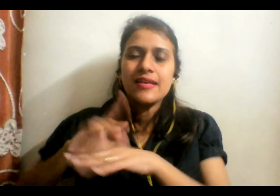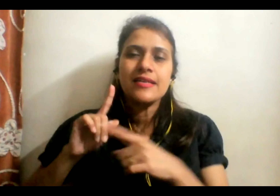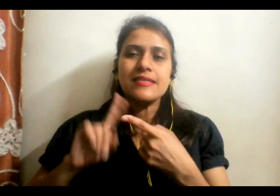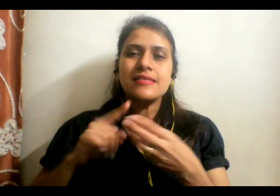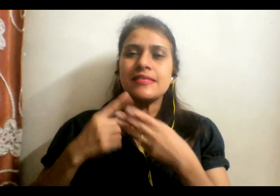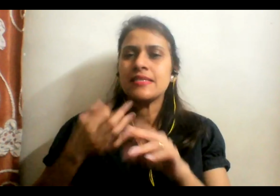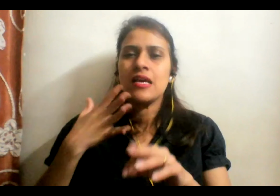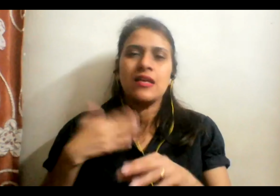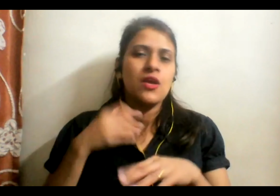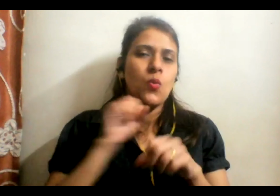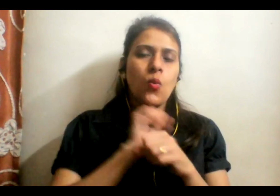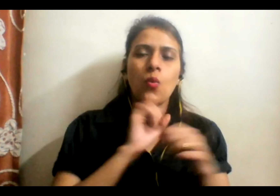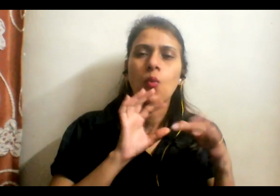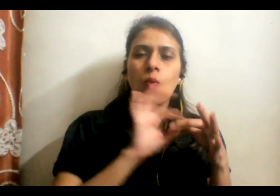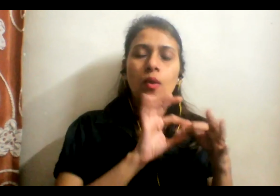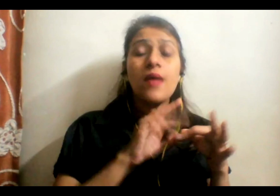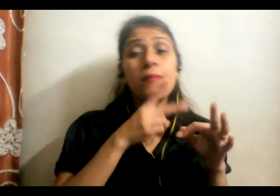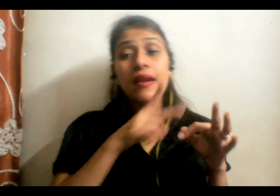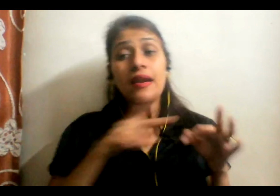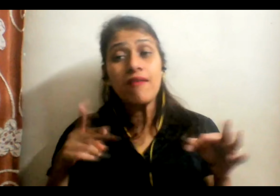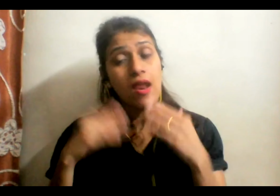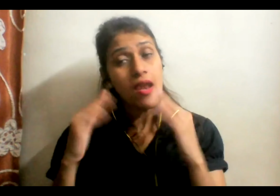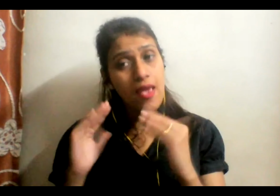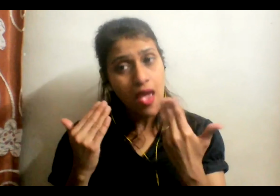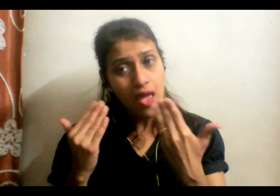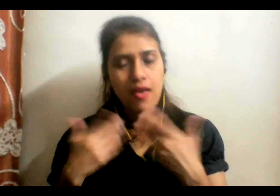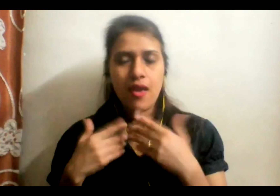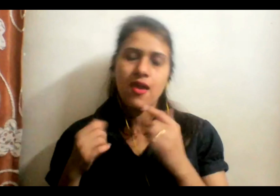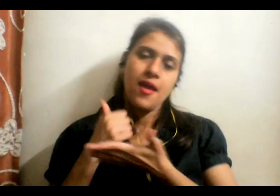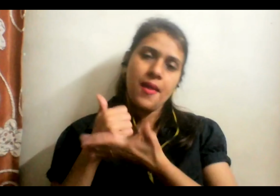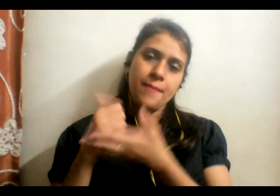try to help in whatever way I can. And